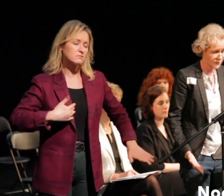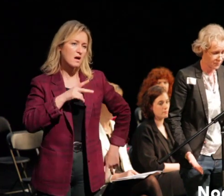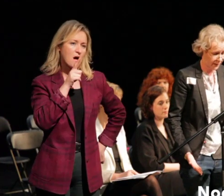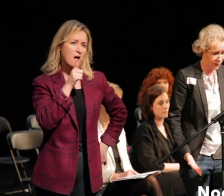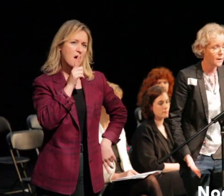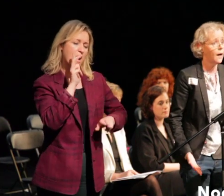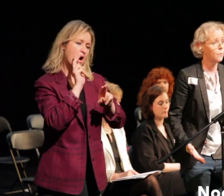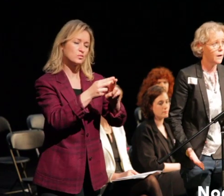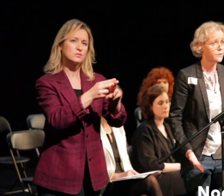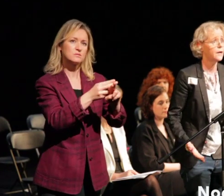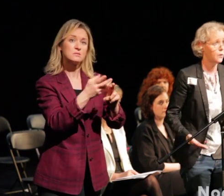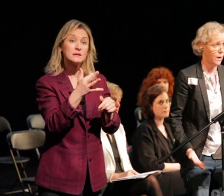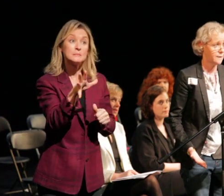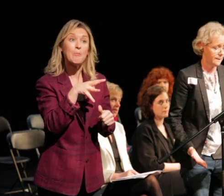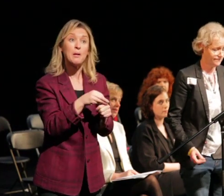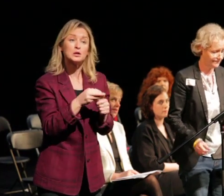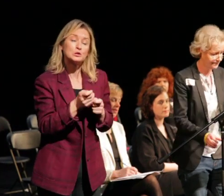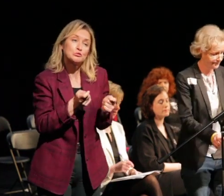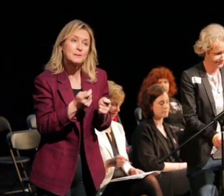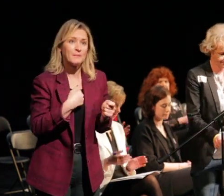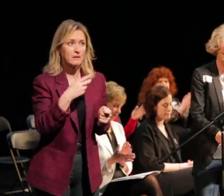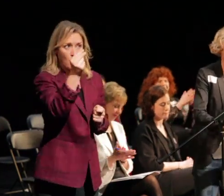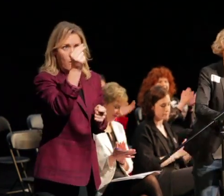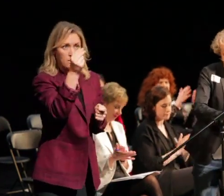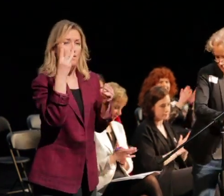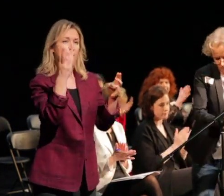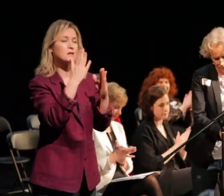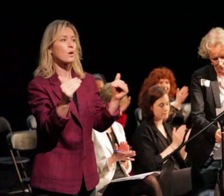as a theatre maker. I want equality.